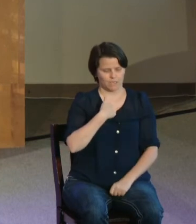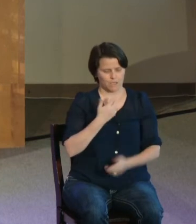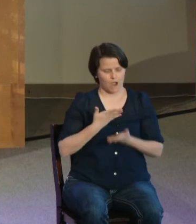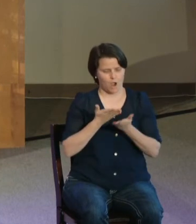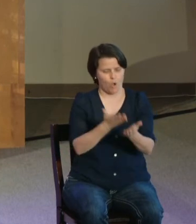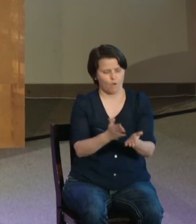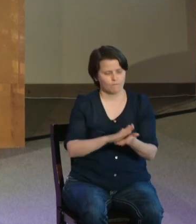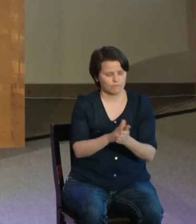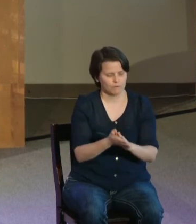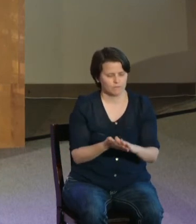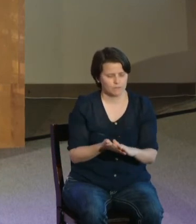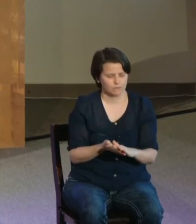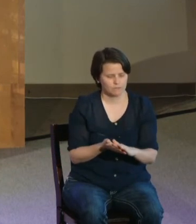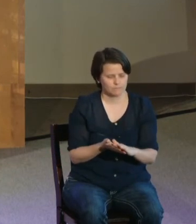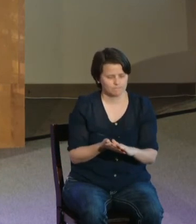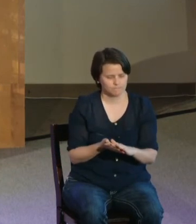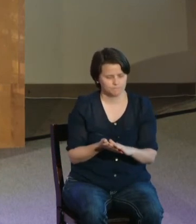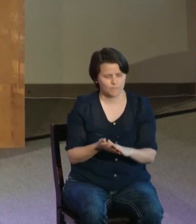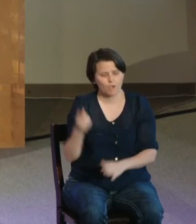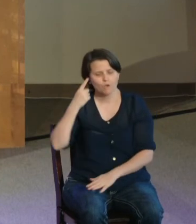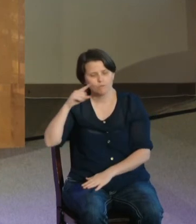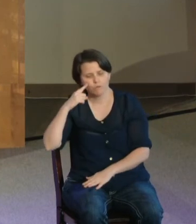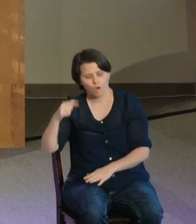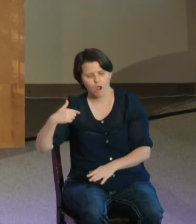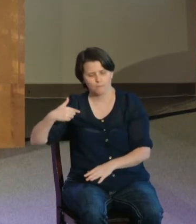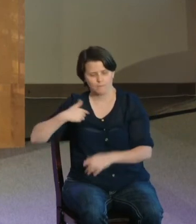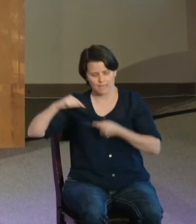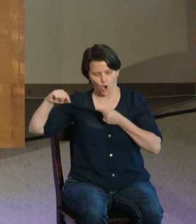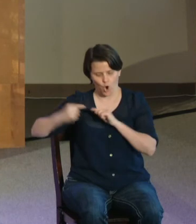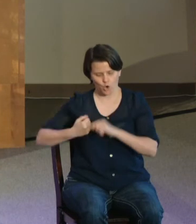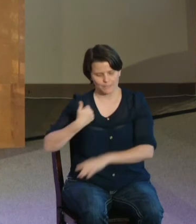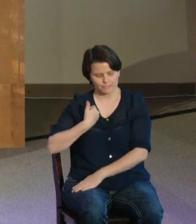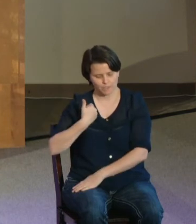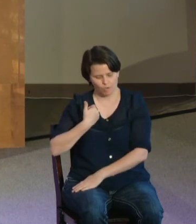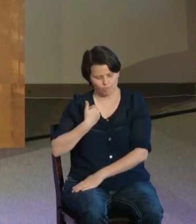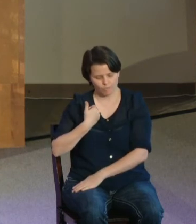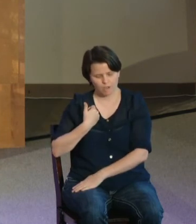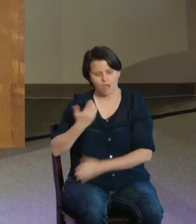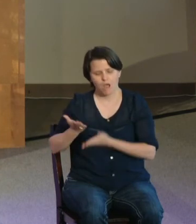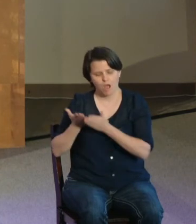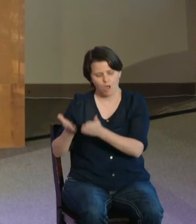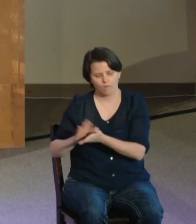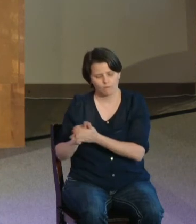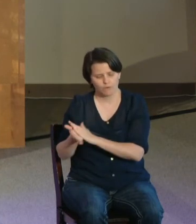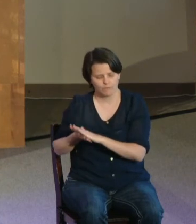my forgiveness. For any harm I may have caused myself, I offer my